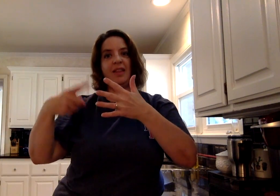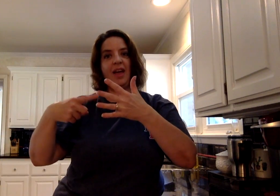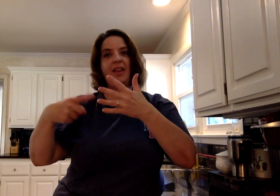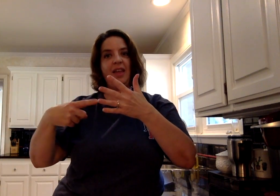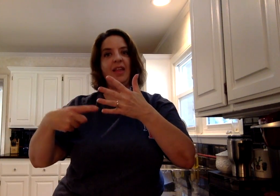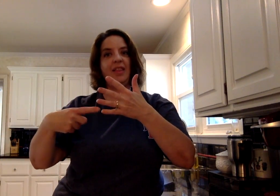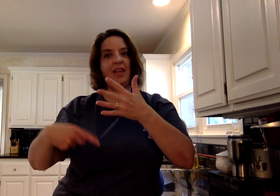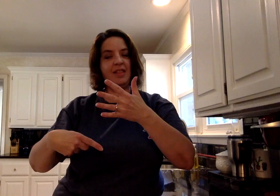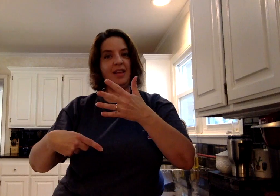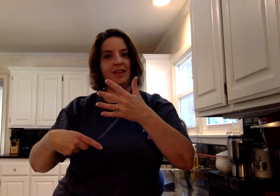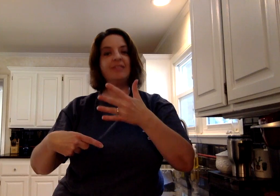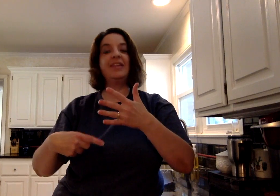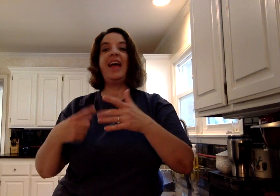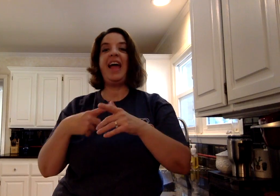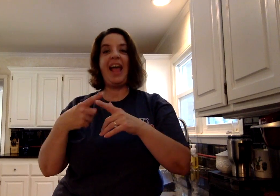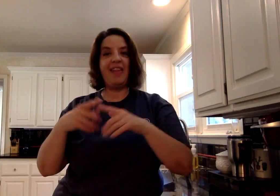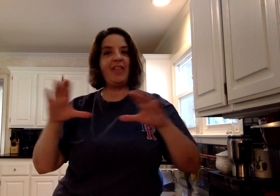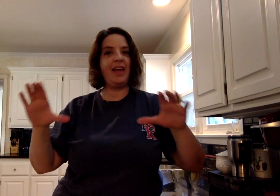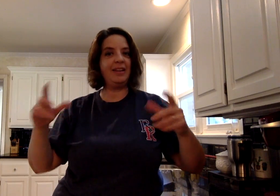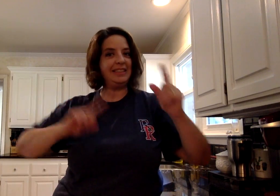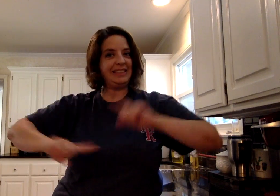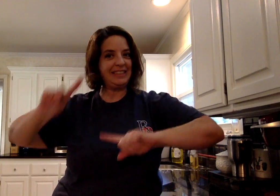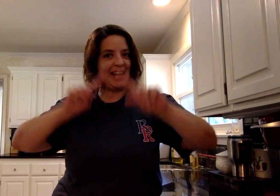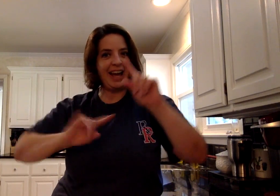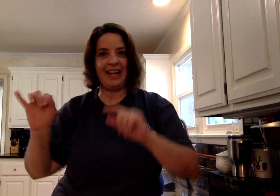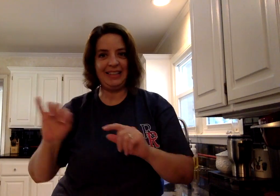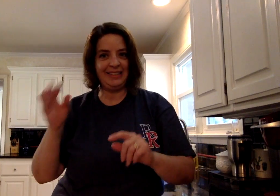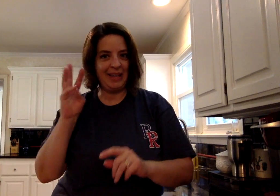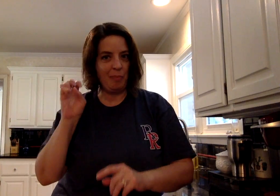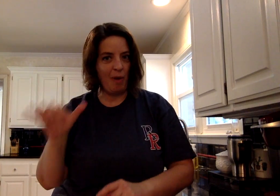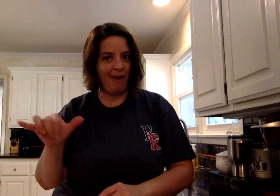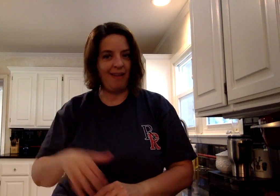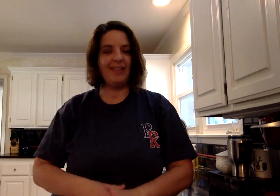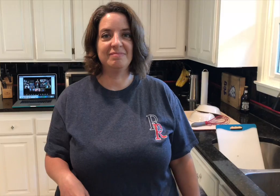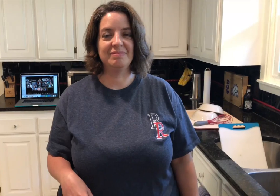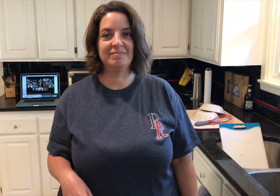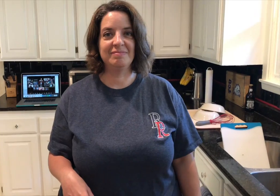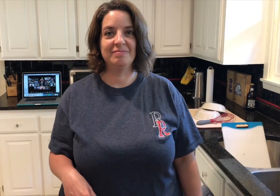is about visualizing what to do and then going through the steps and then signing the same way.